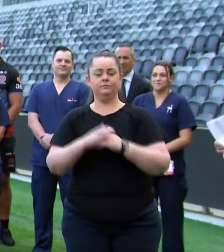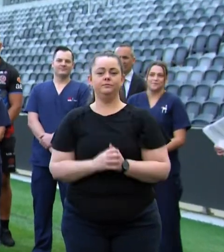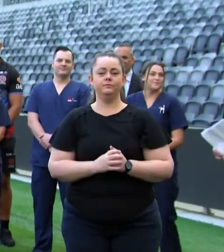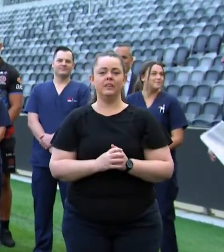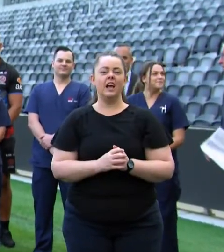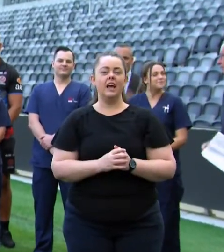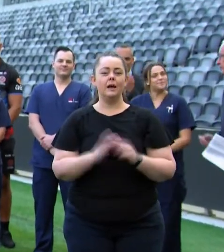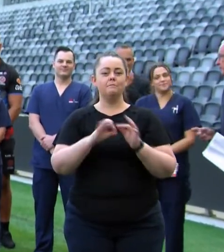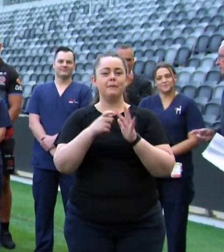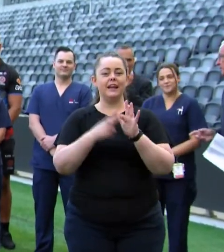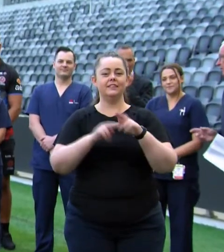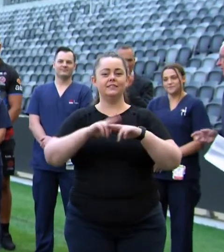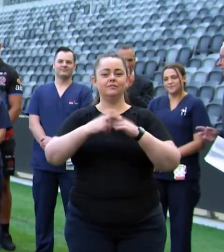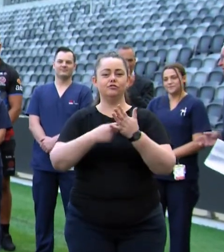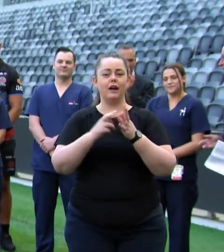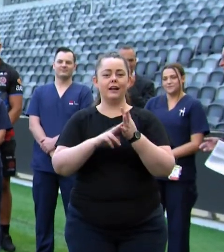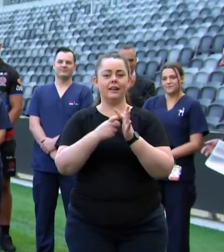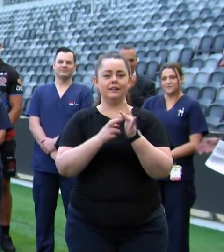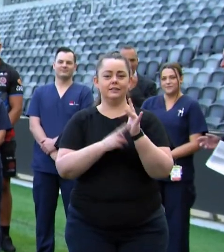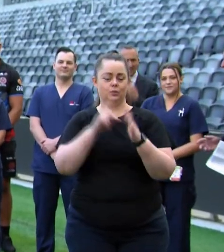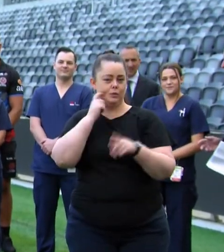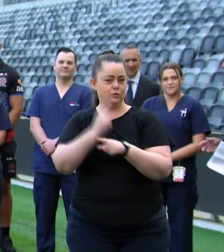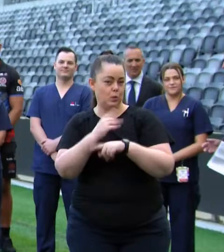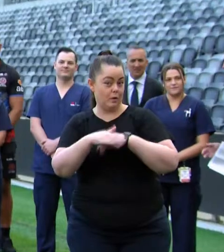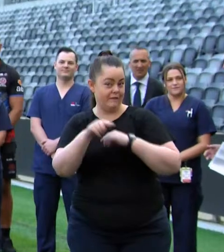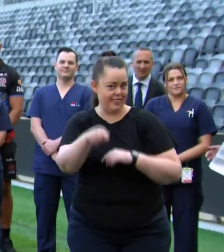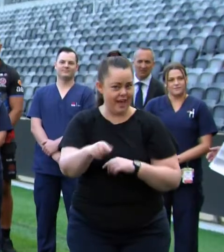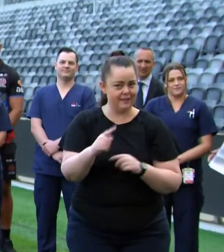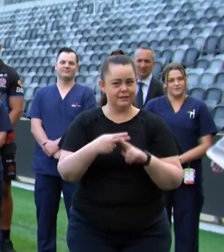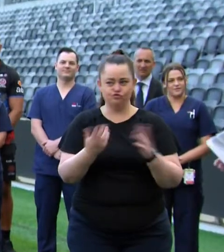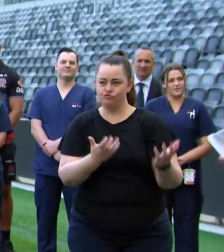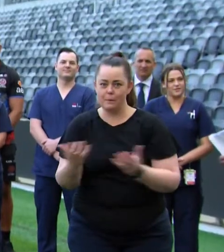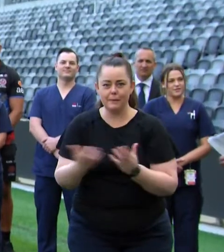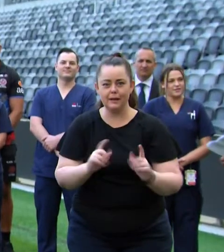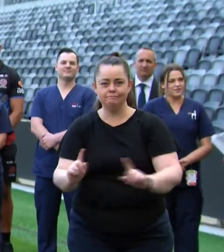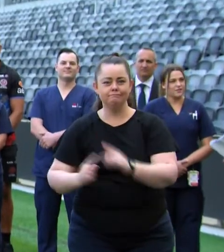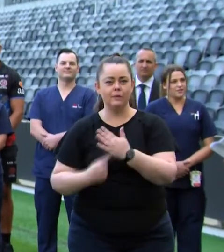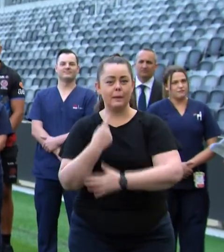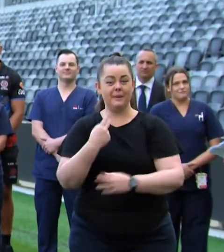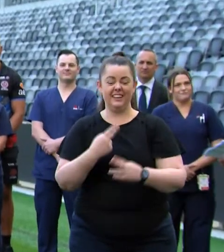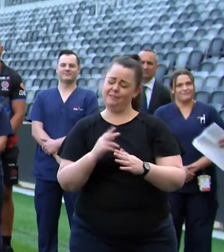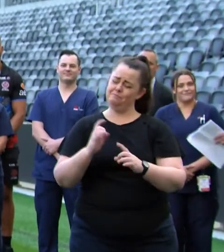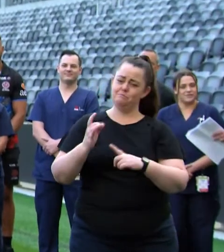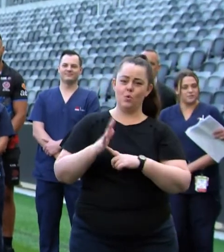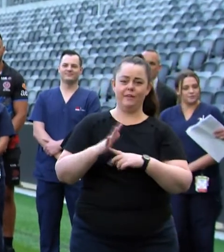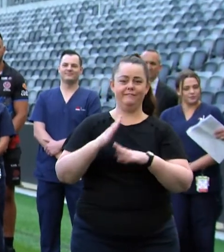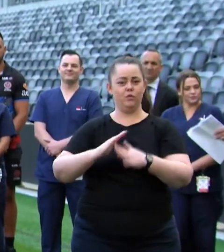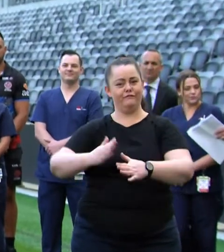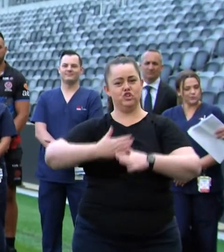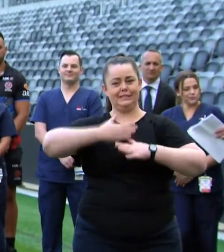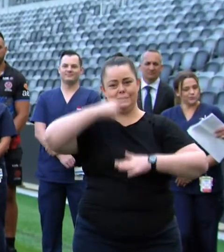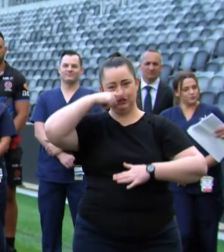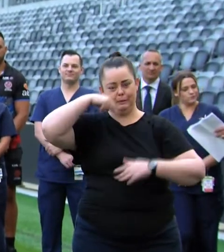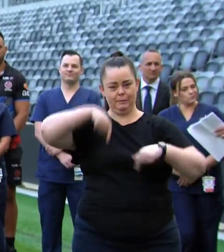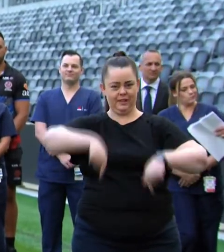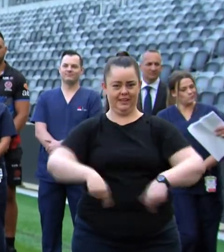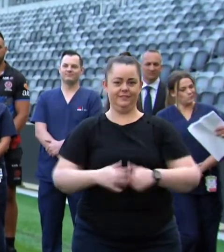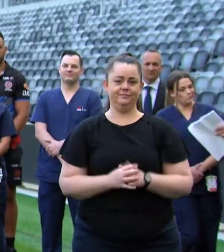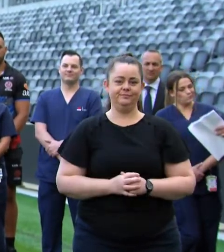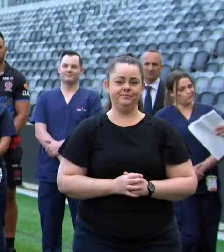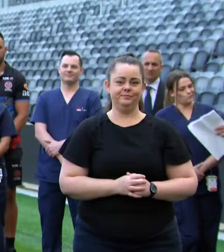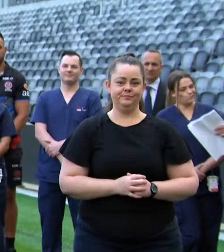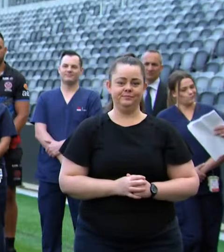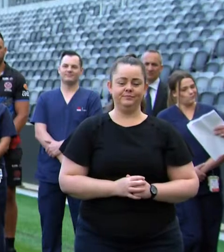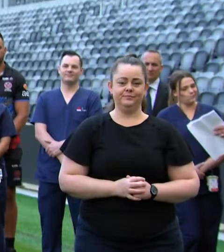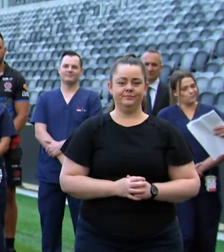speak to as well in our rugby league calendar, and the importance for our First Nations people here in our state and across